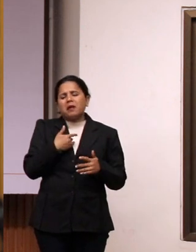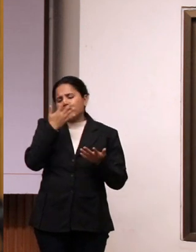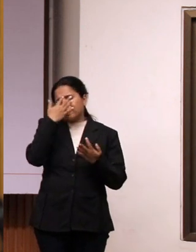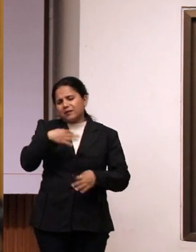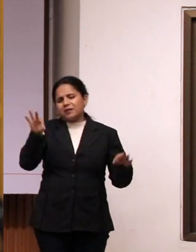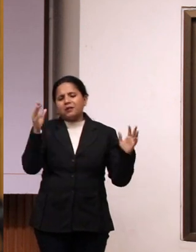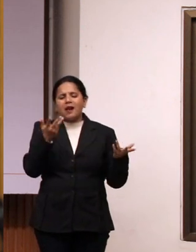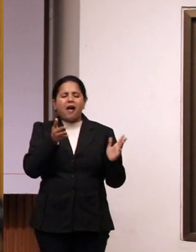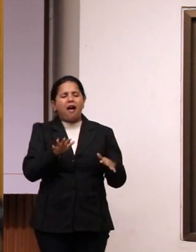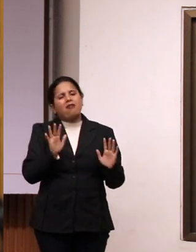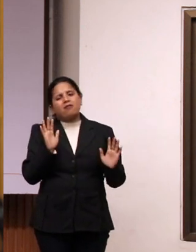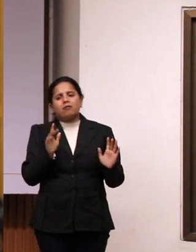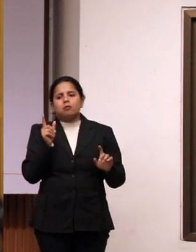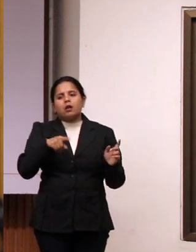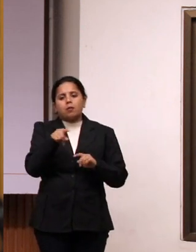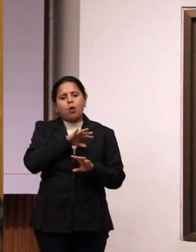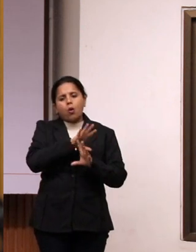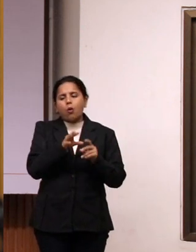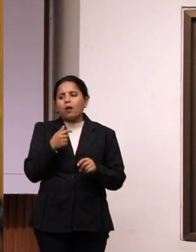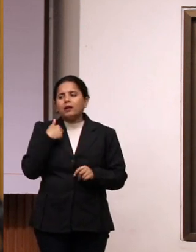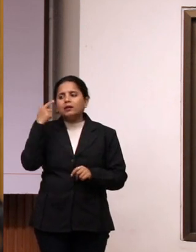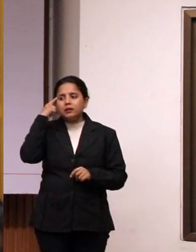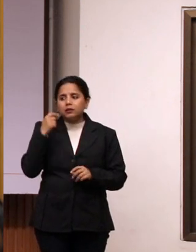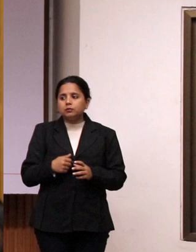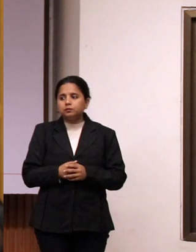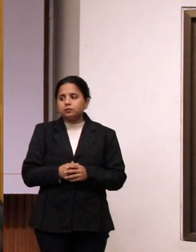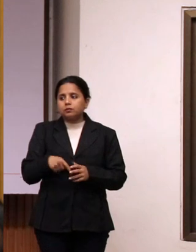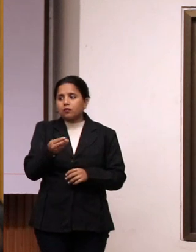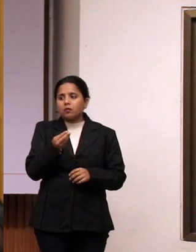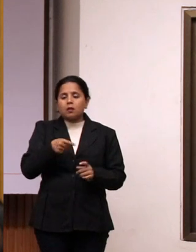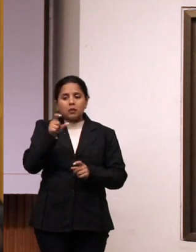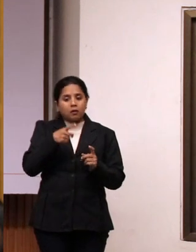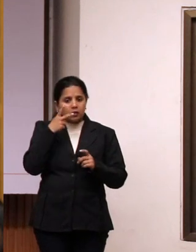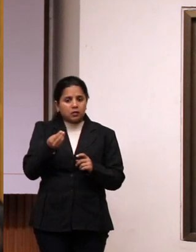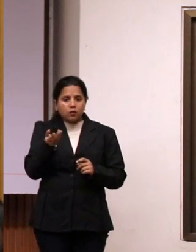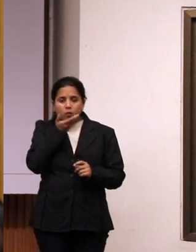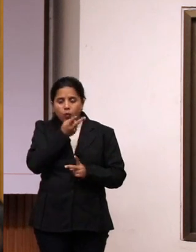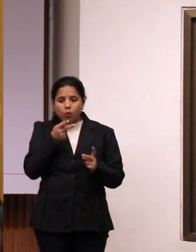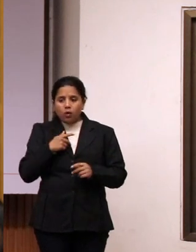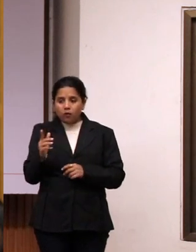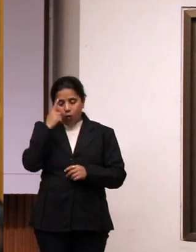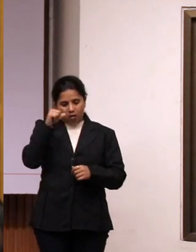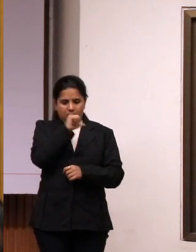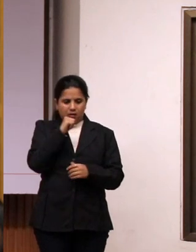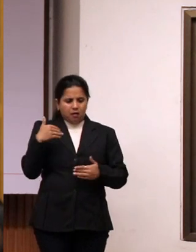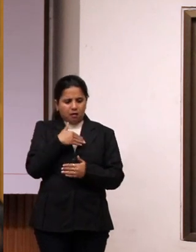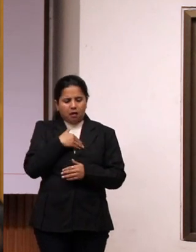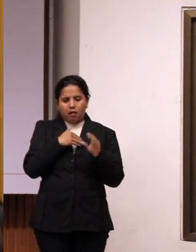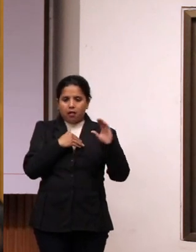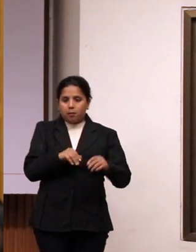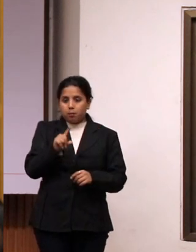all. Everybody takes, you know, few hundred liters of water to bath, but